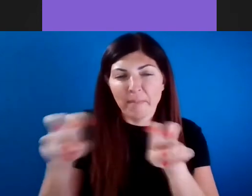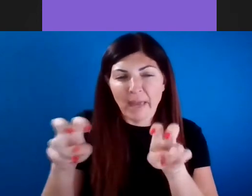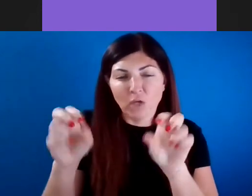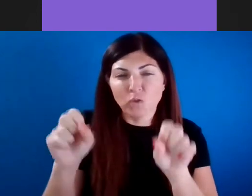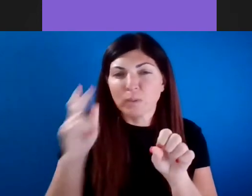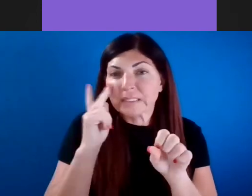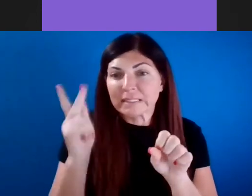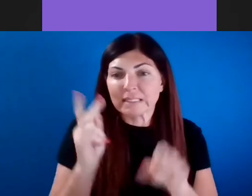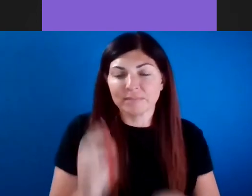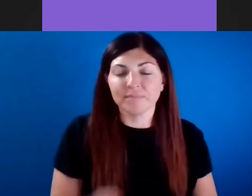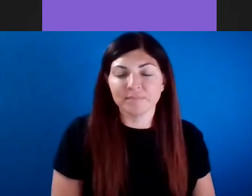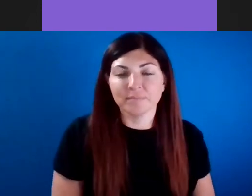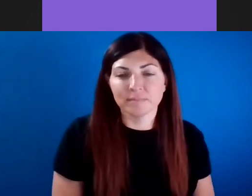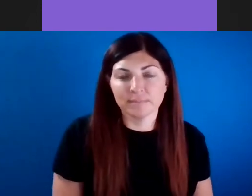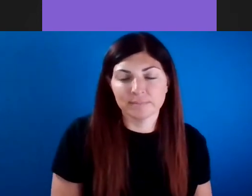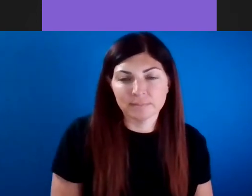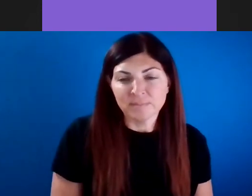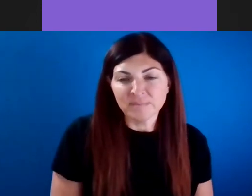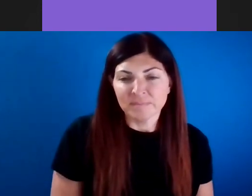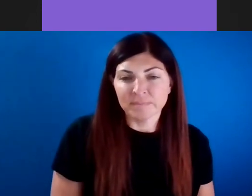his question to everyone.